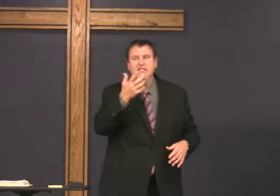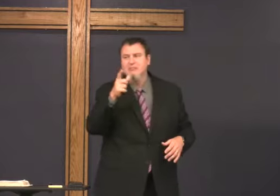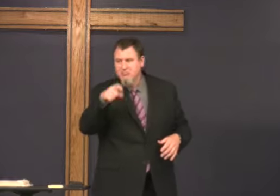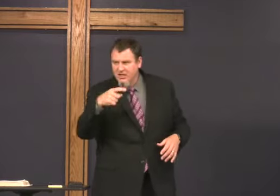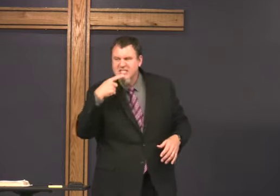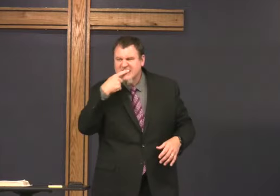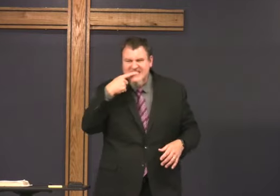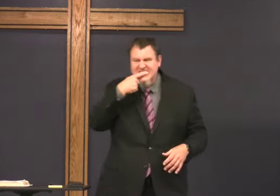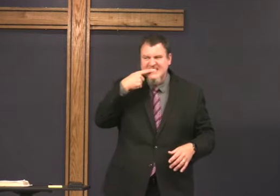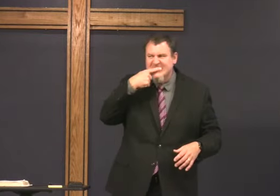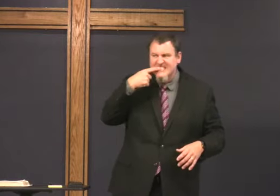Brush your teeth,